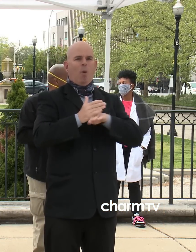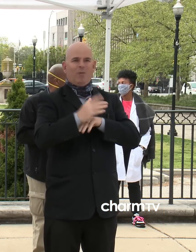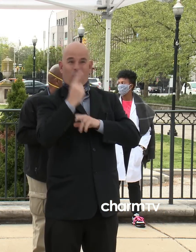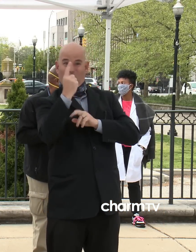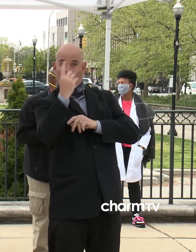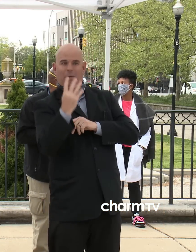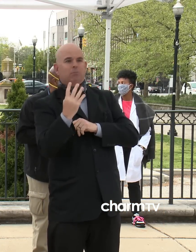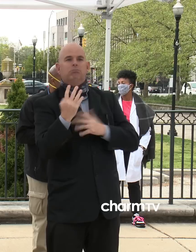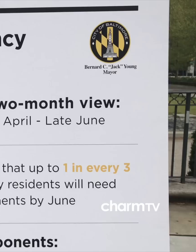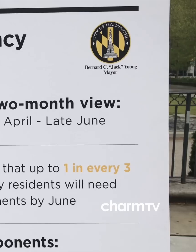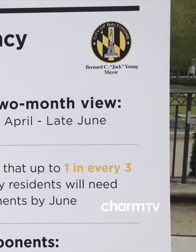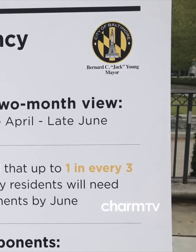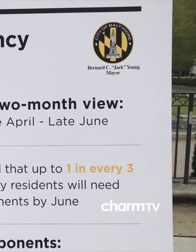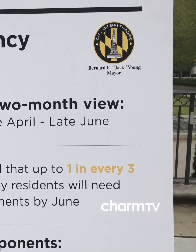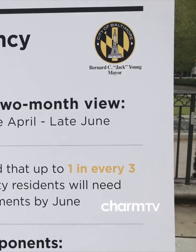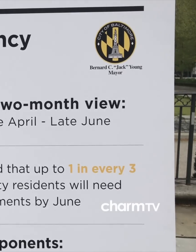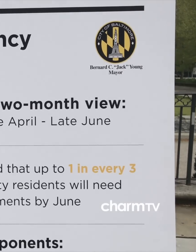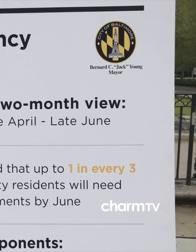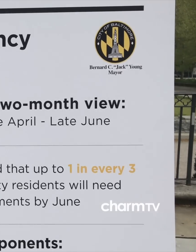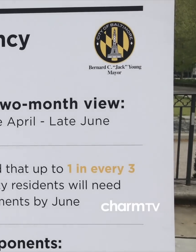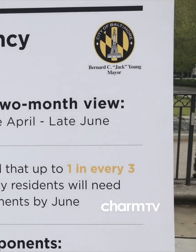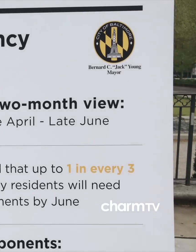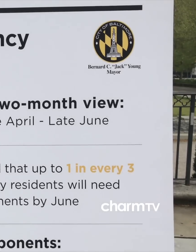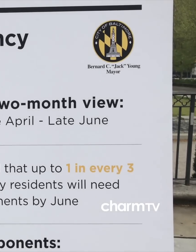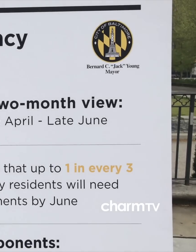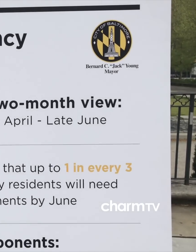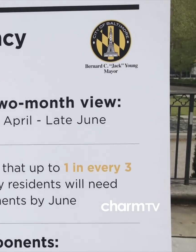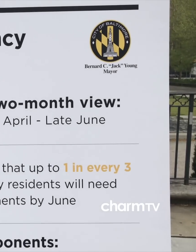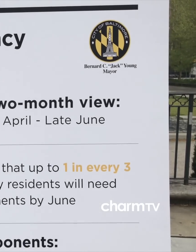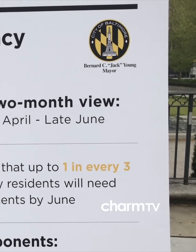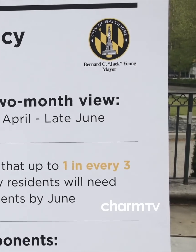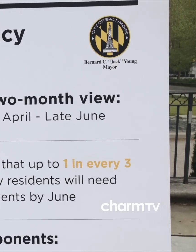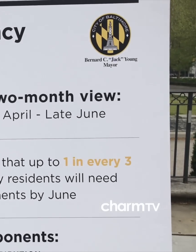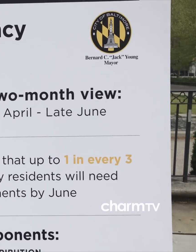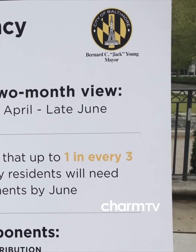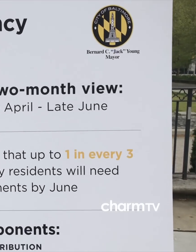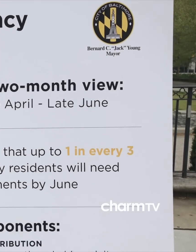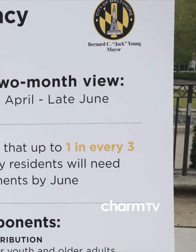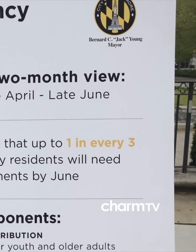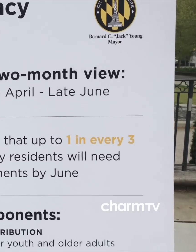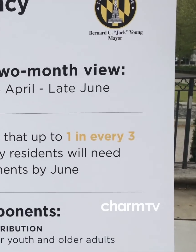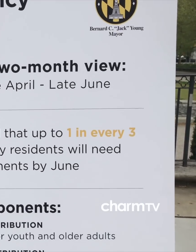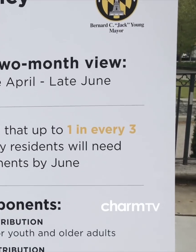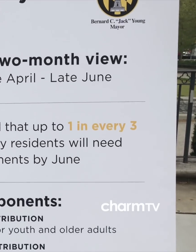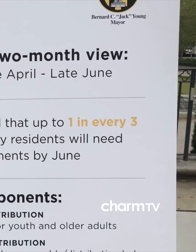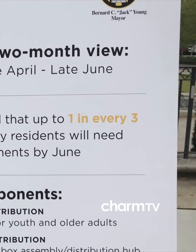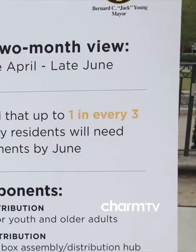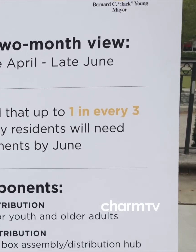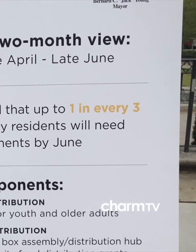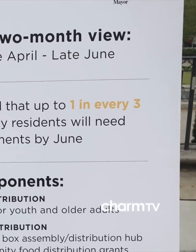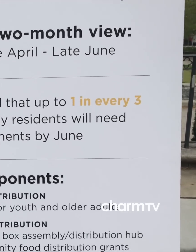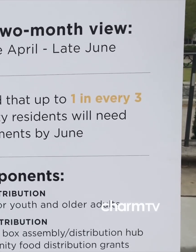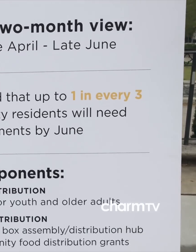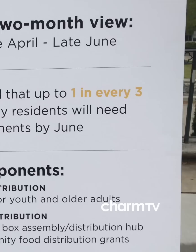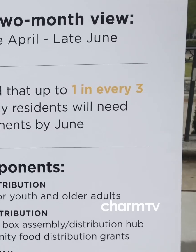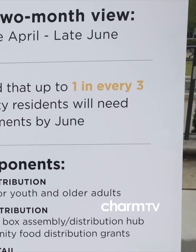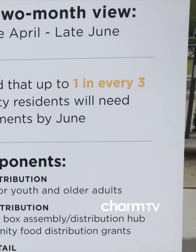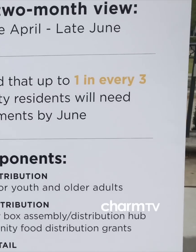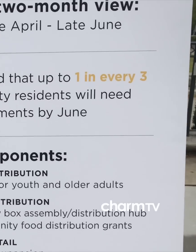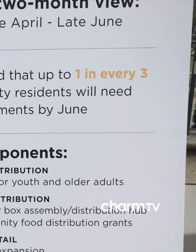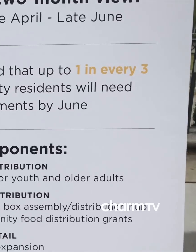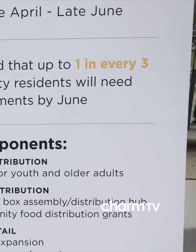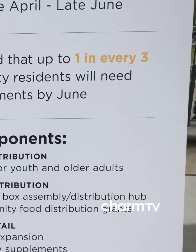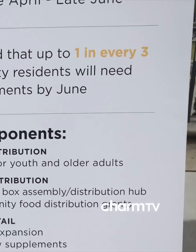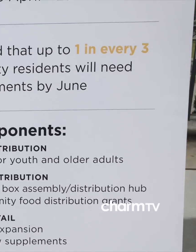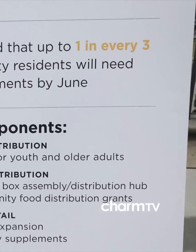families. Our team projects that numbers will reach 1 in 3 residents by June. As a result of this need,